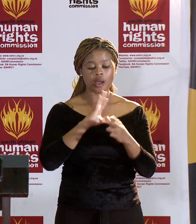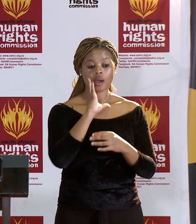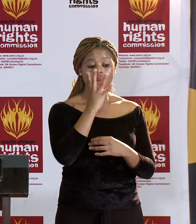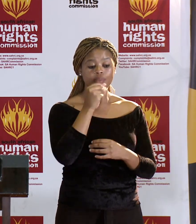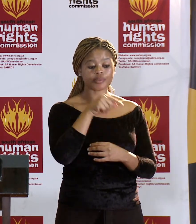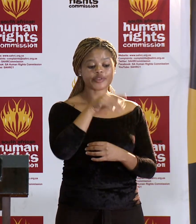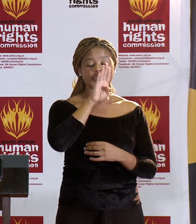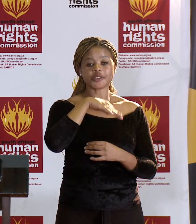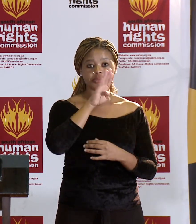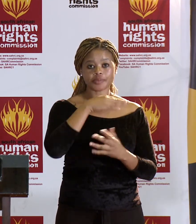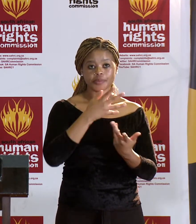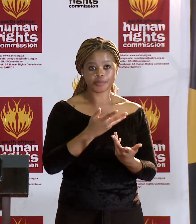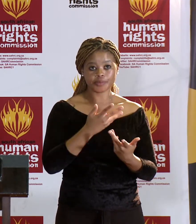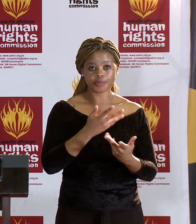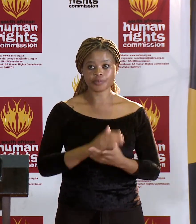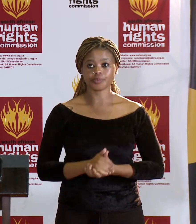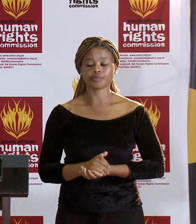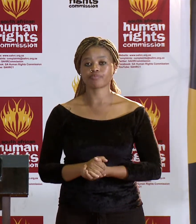painting.